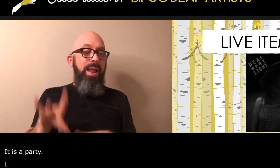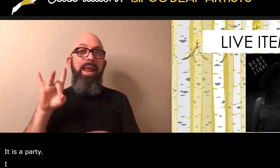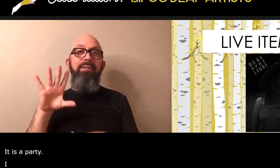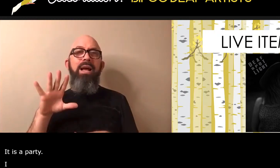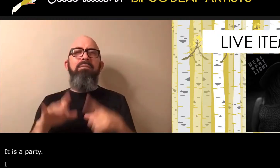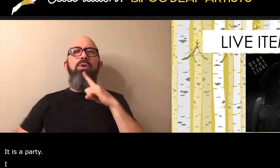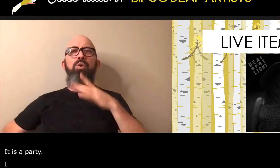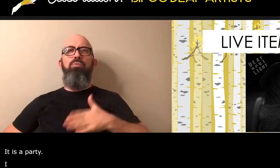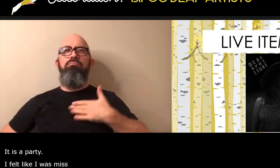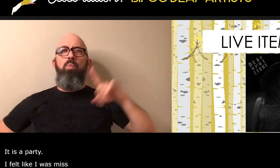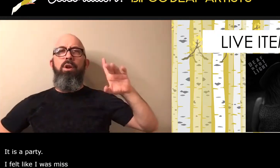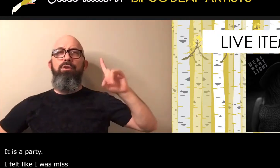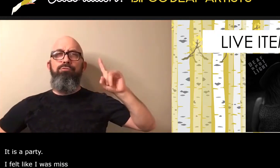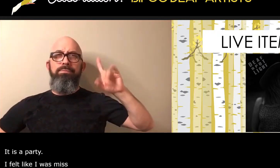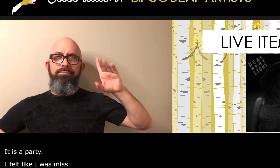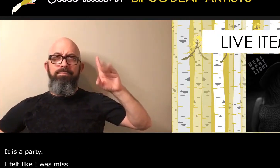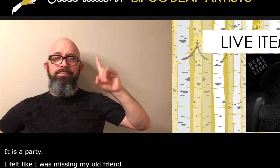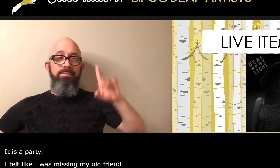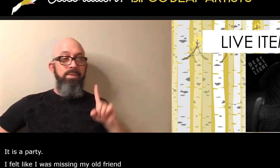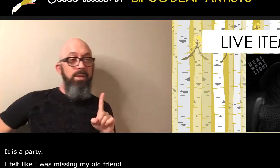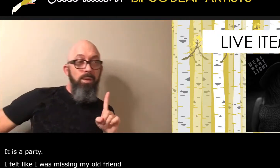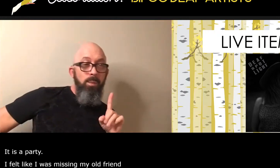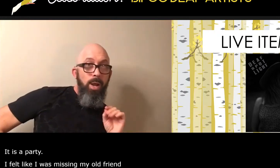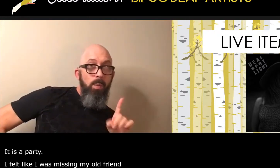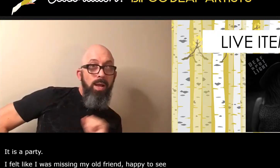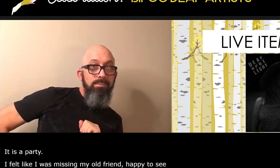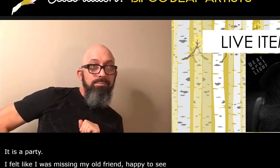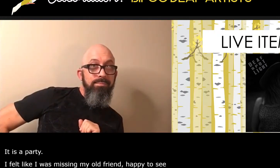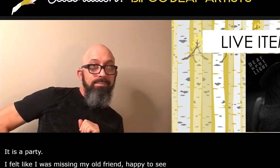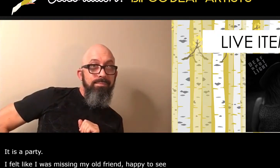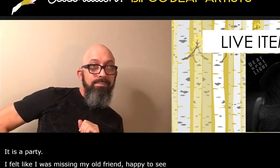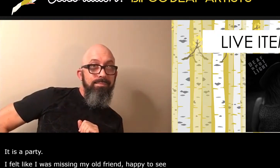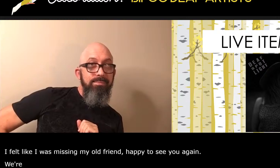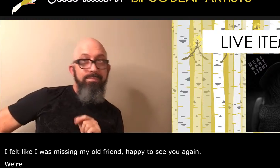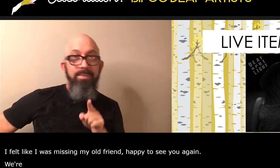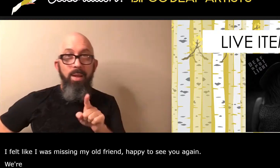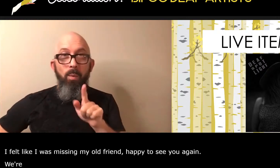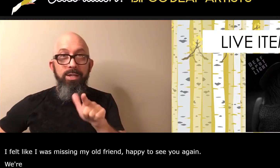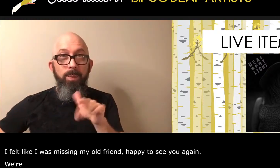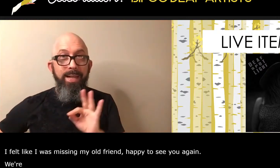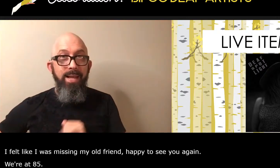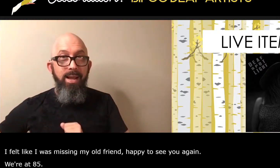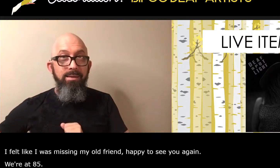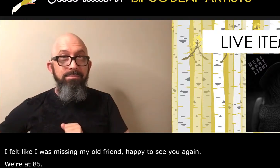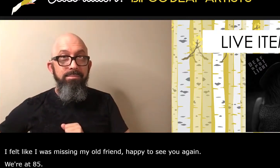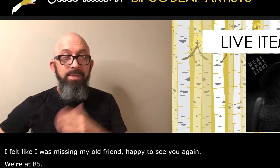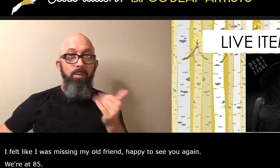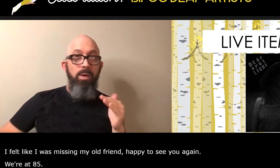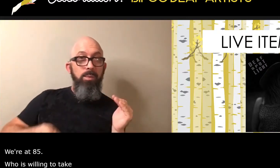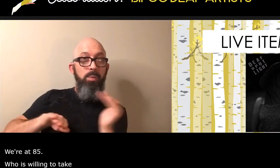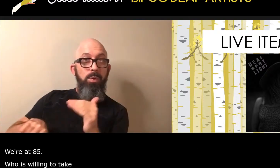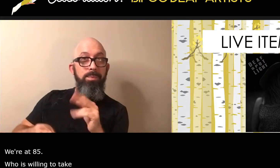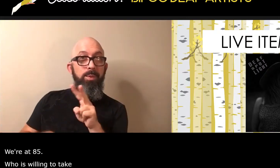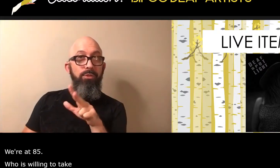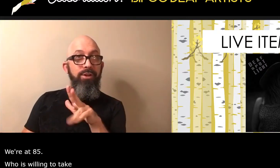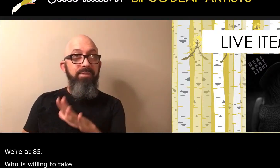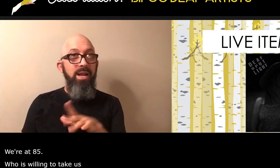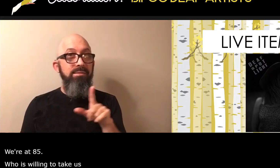see you again. We're at 85. Who's willing to take us up to 100? Or